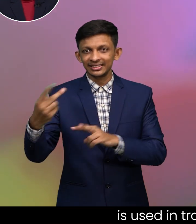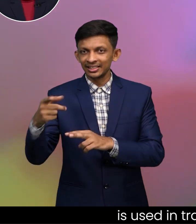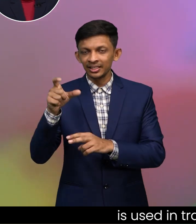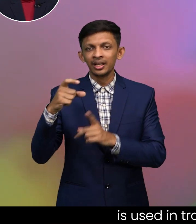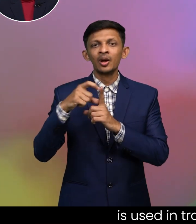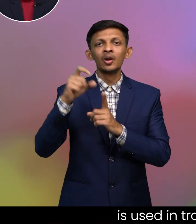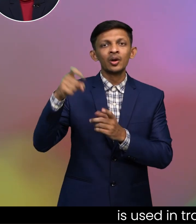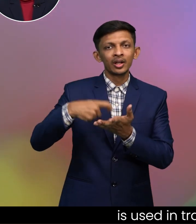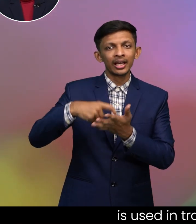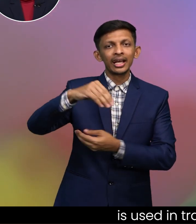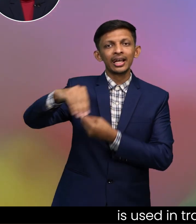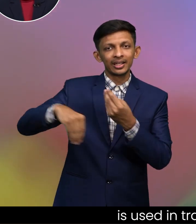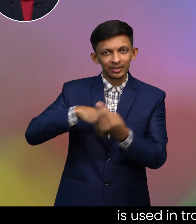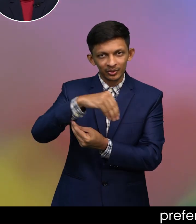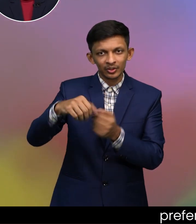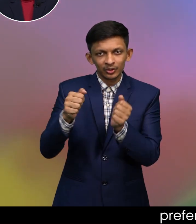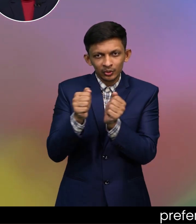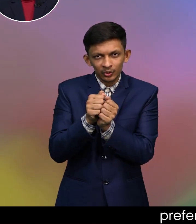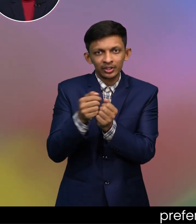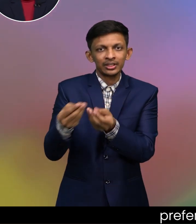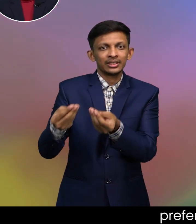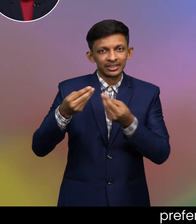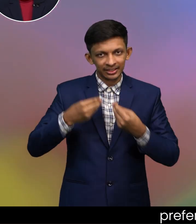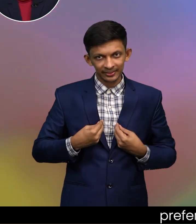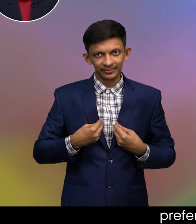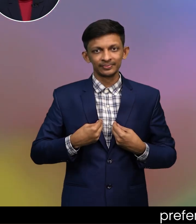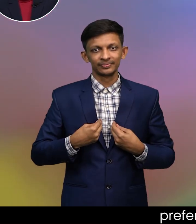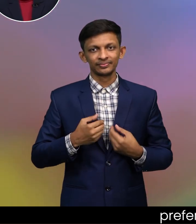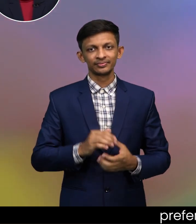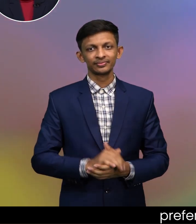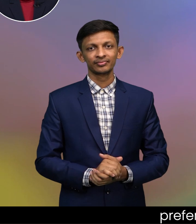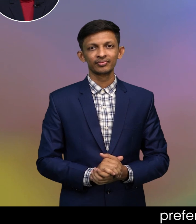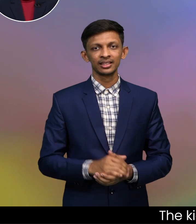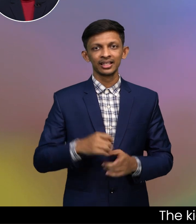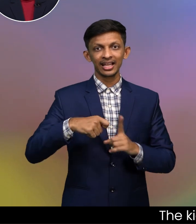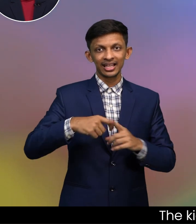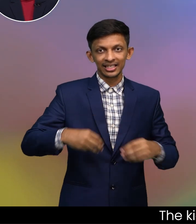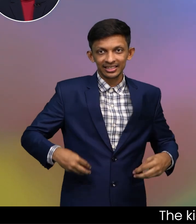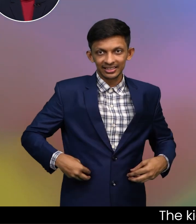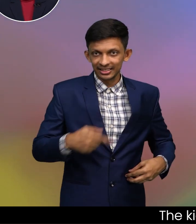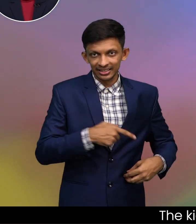Is there any long-term solution for kidney failure patients?